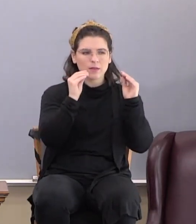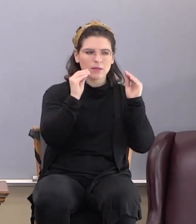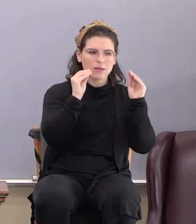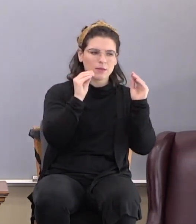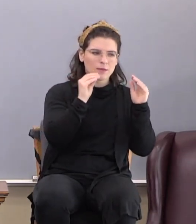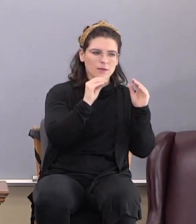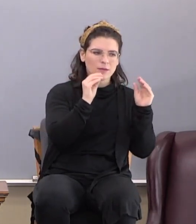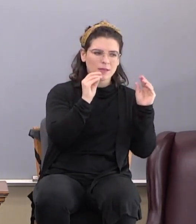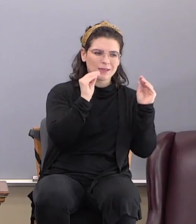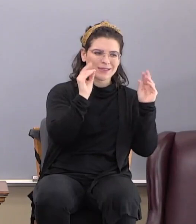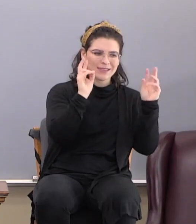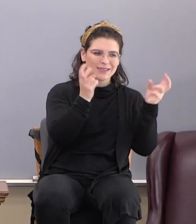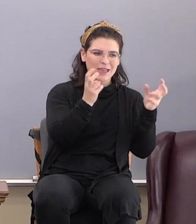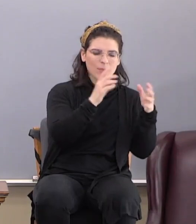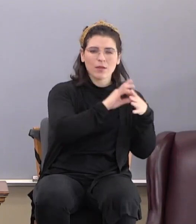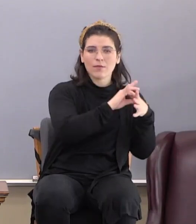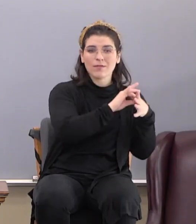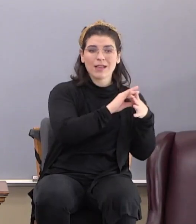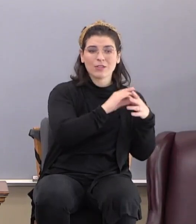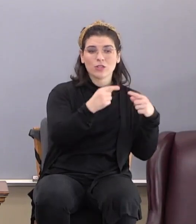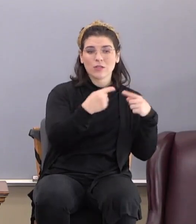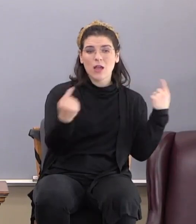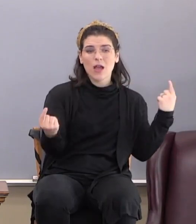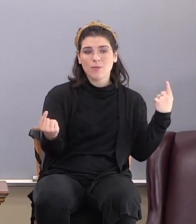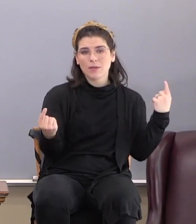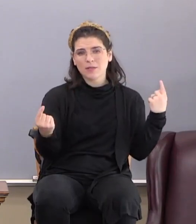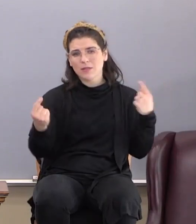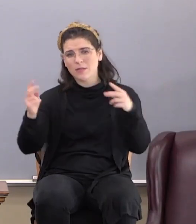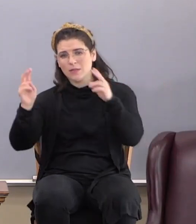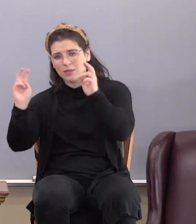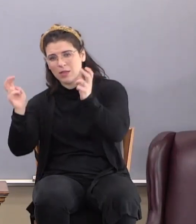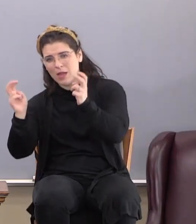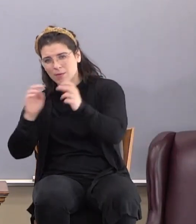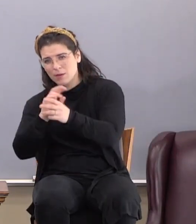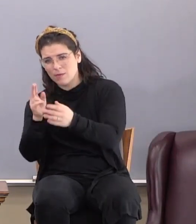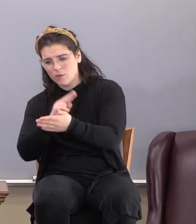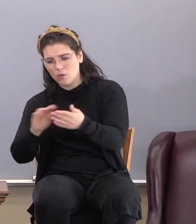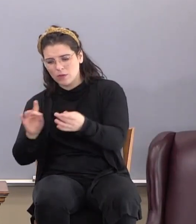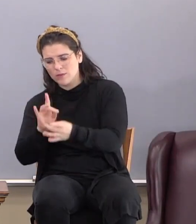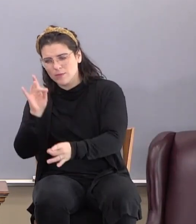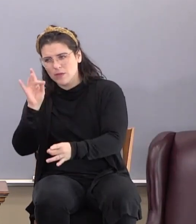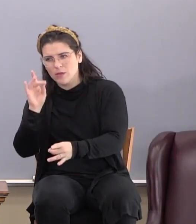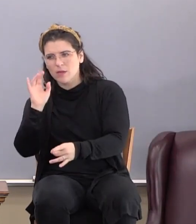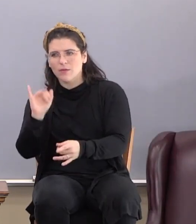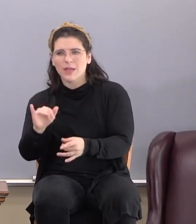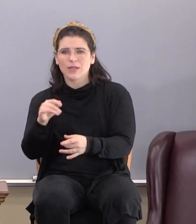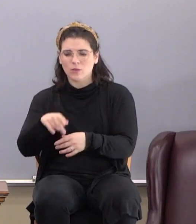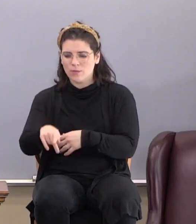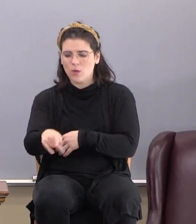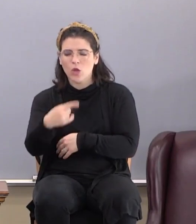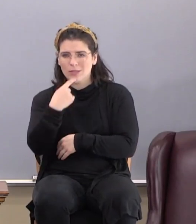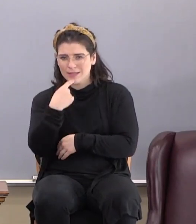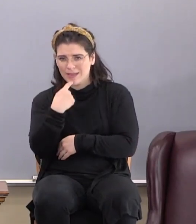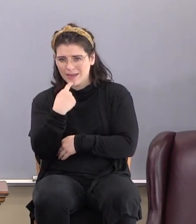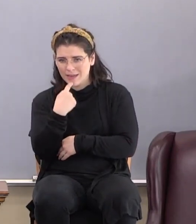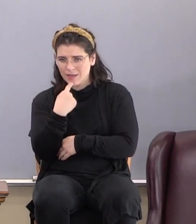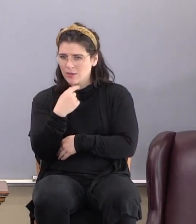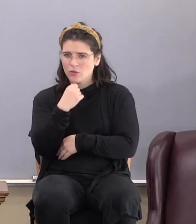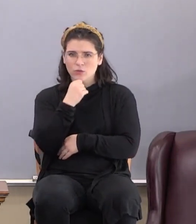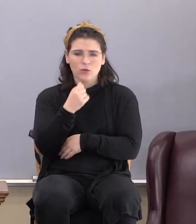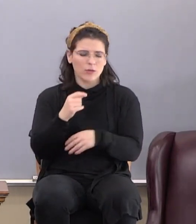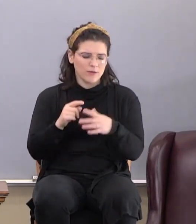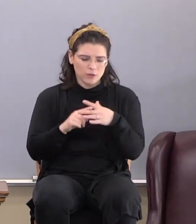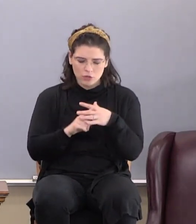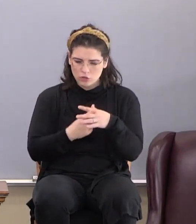is contrary to the principle of the Holy Spirit. See, that's what Paul is saying. Don't even